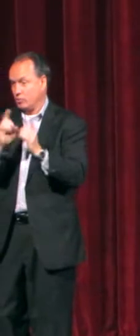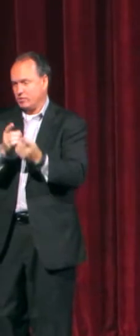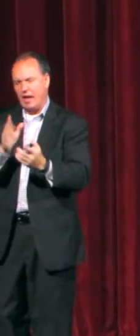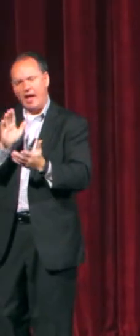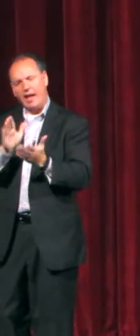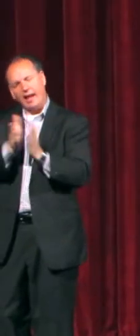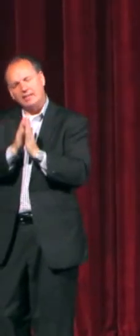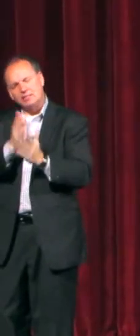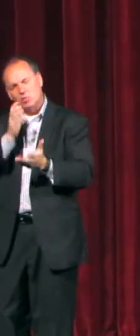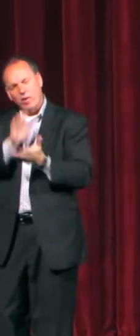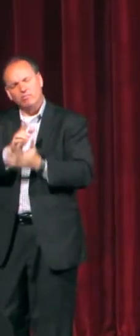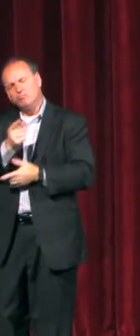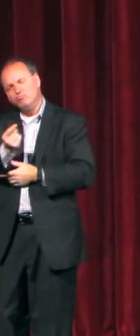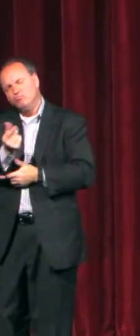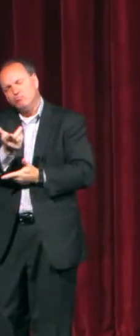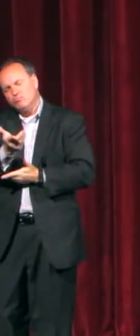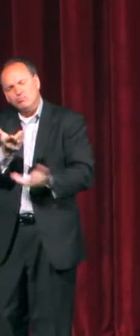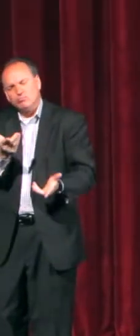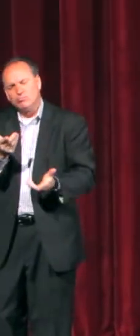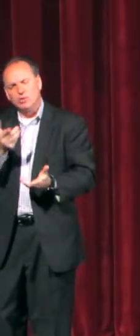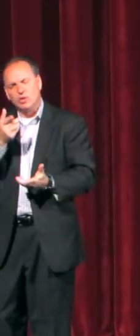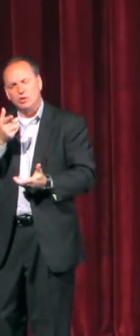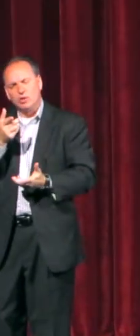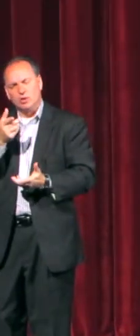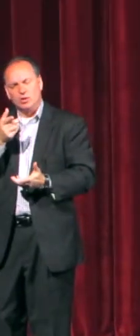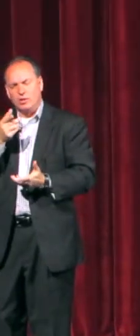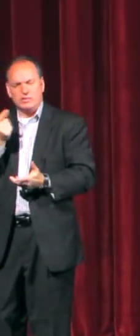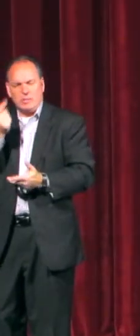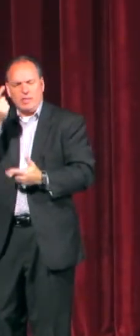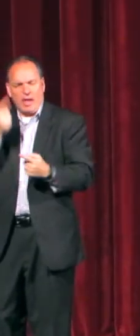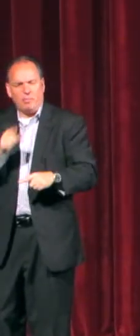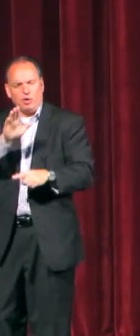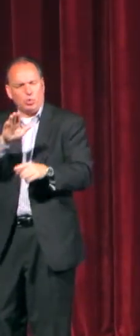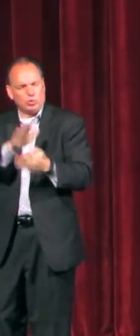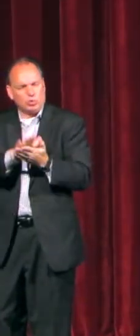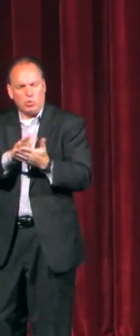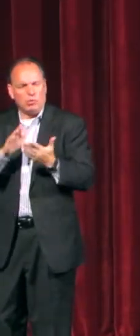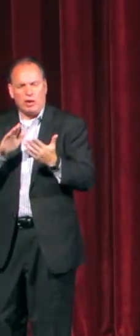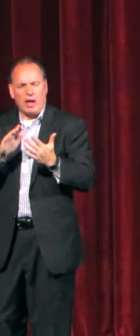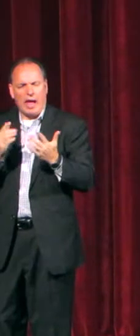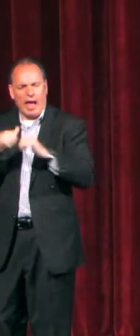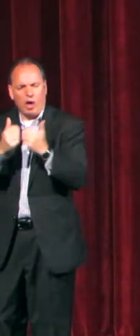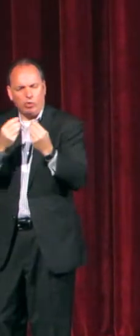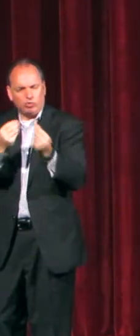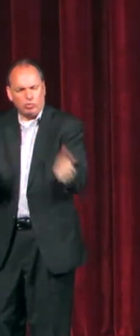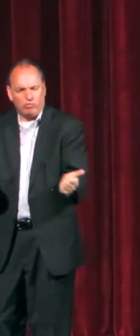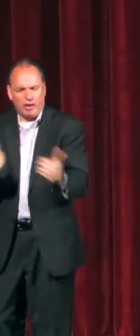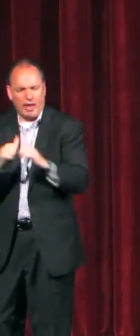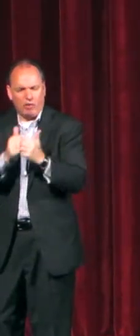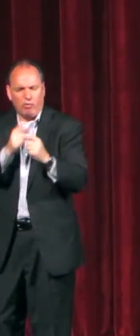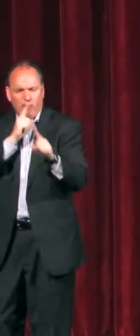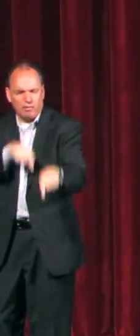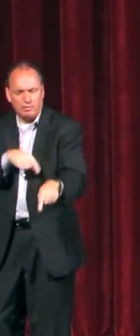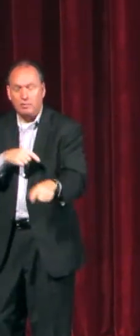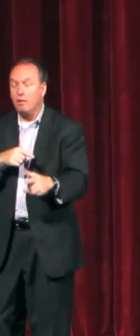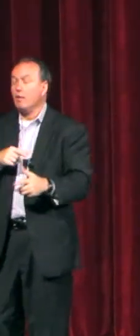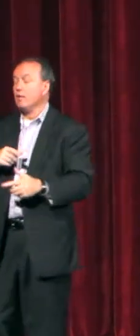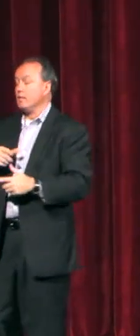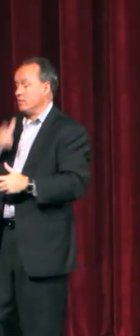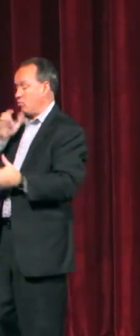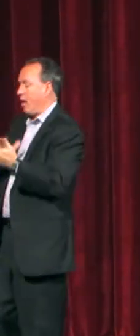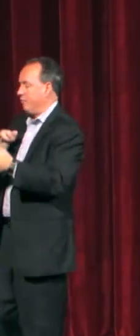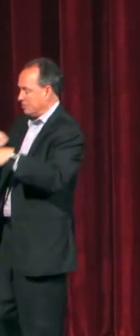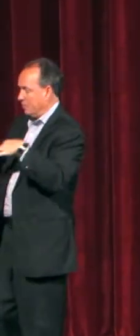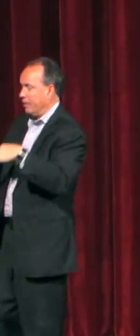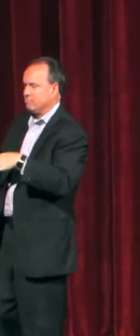he asked, "What would you do if something like this happened in your school district?" Then she went on to explain